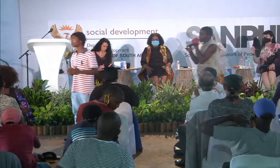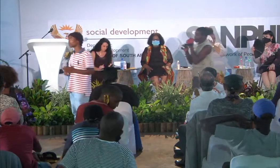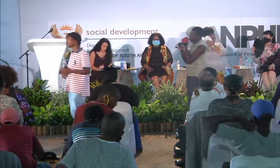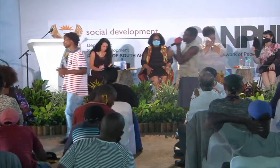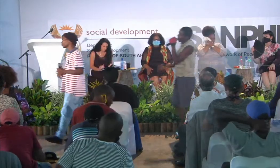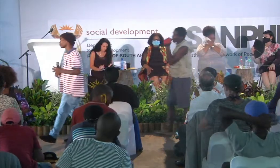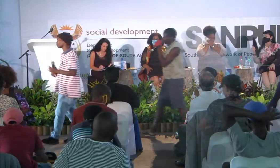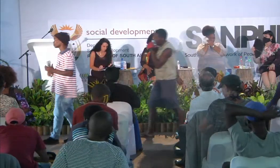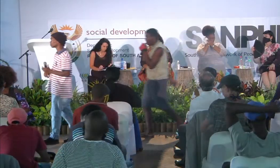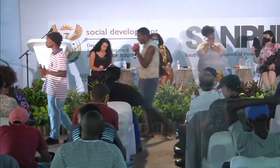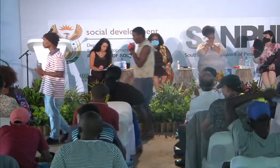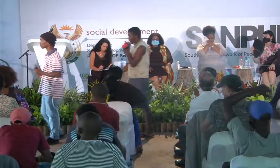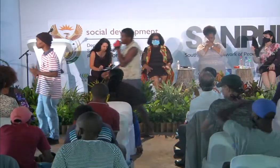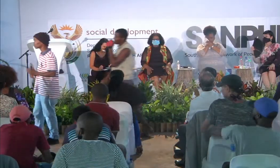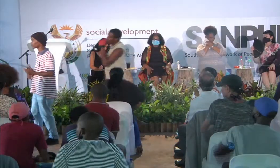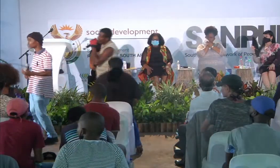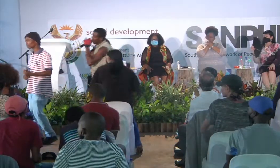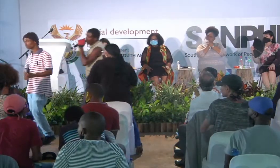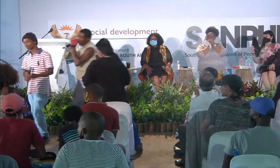yelele mama